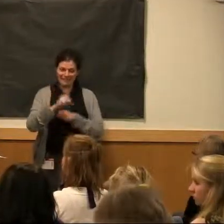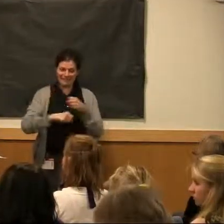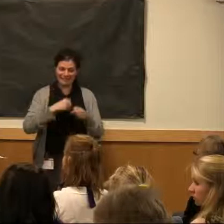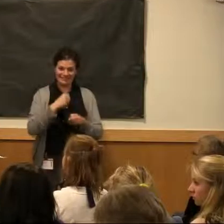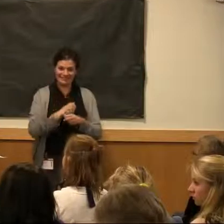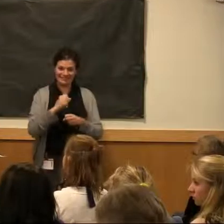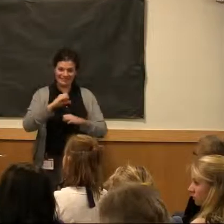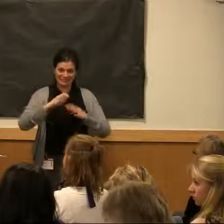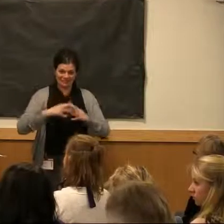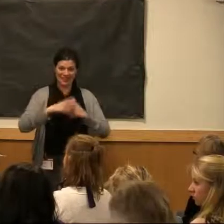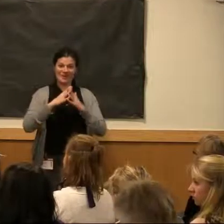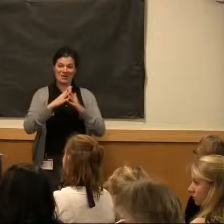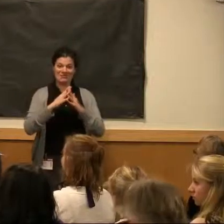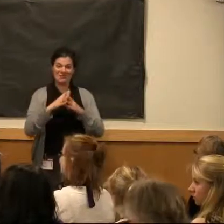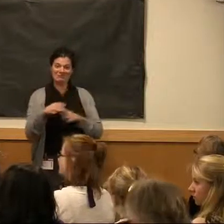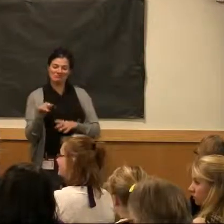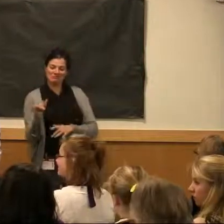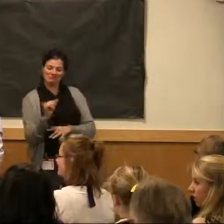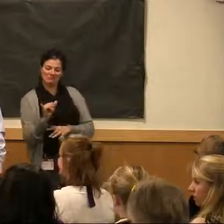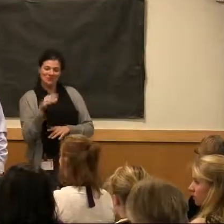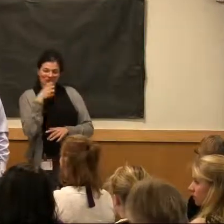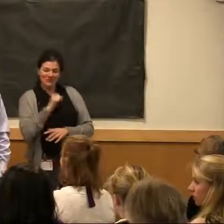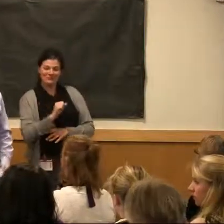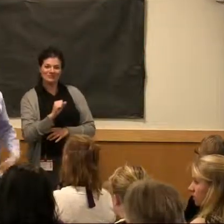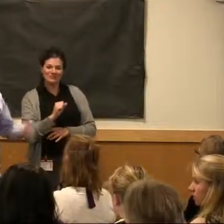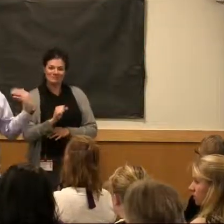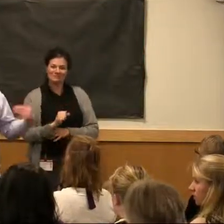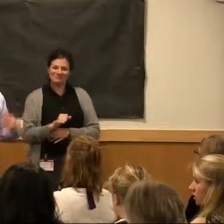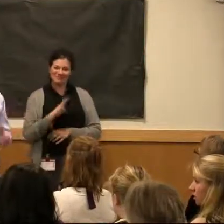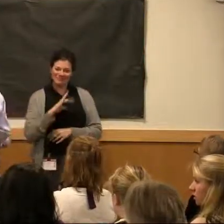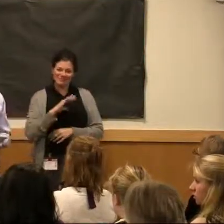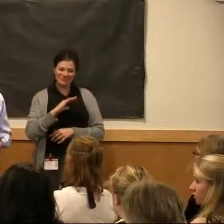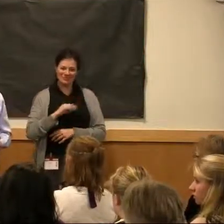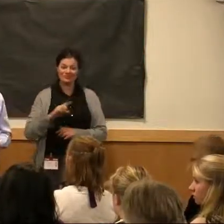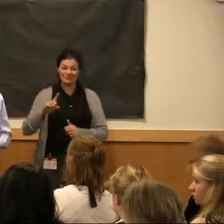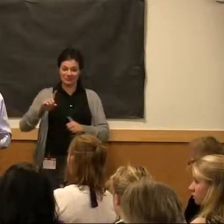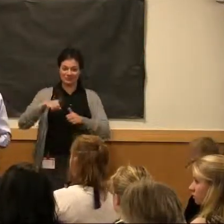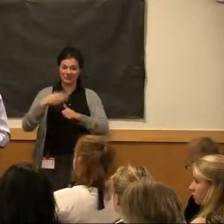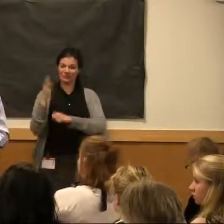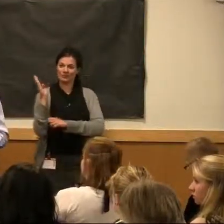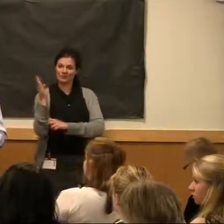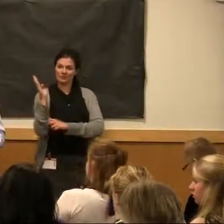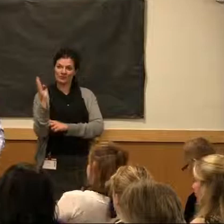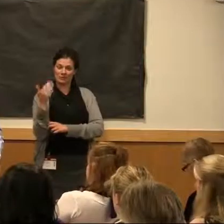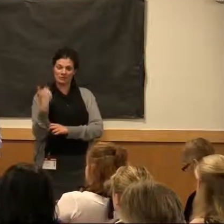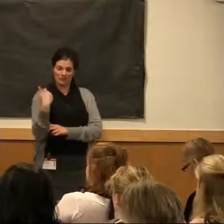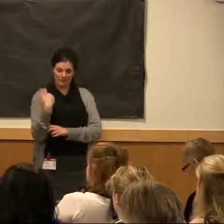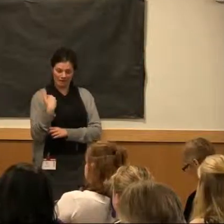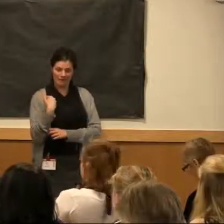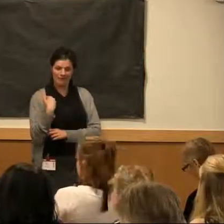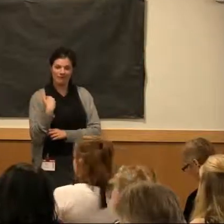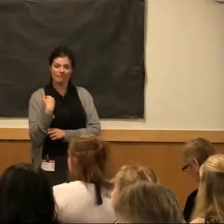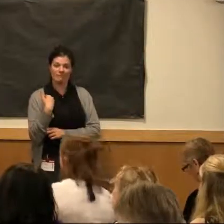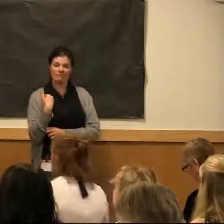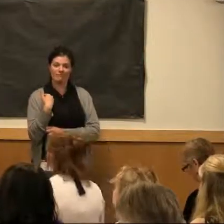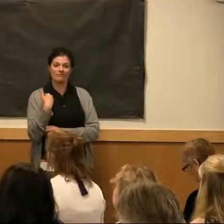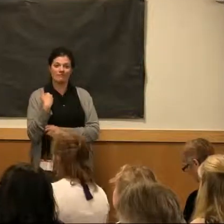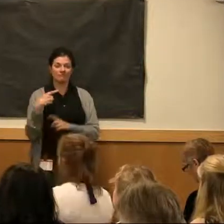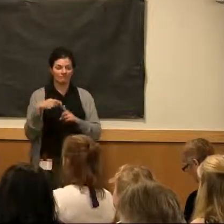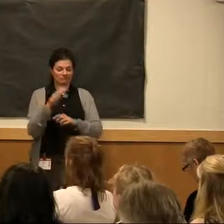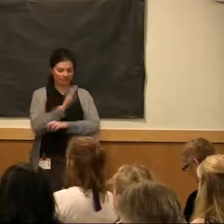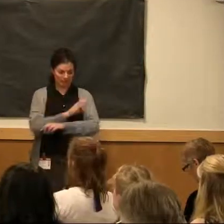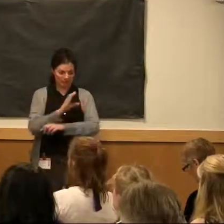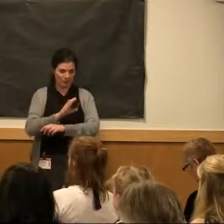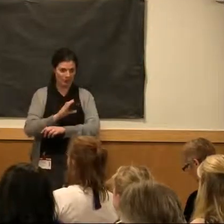are similar age. And the first speaker that we have for you today from Colorado College